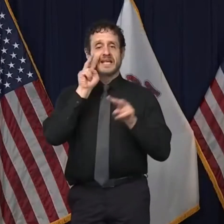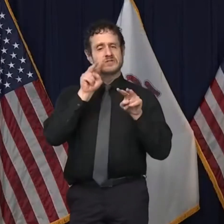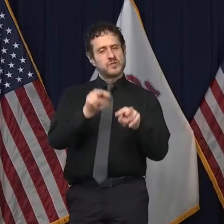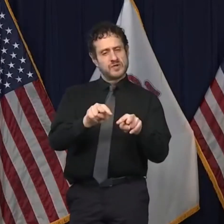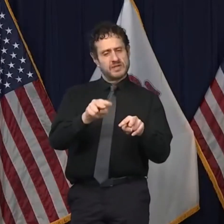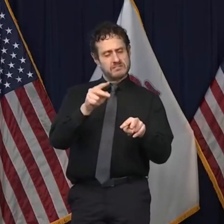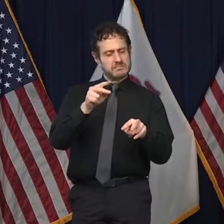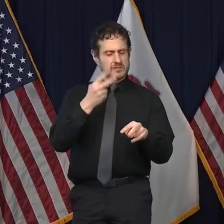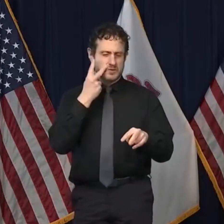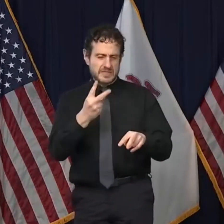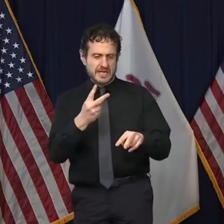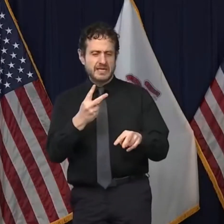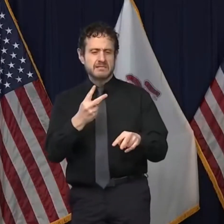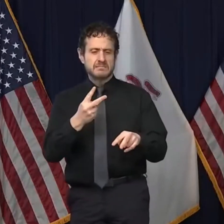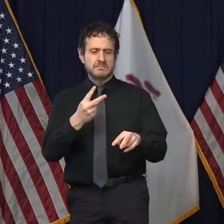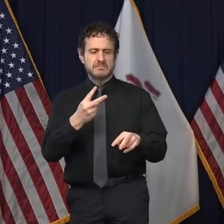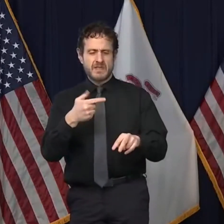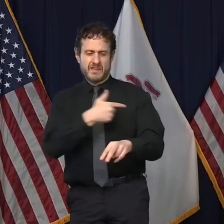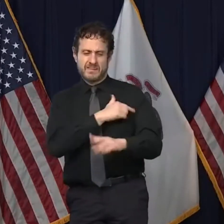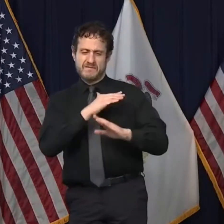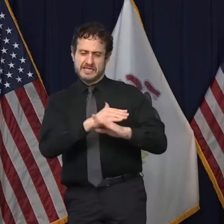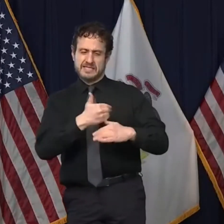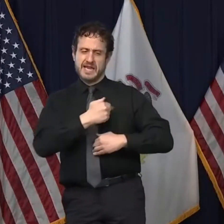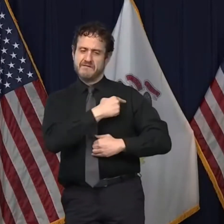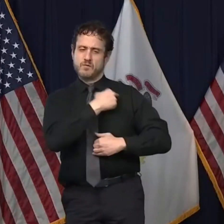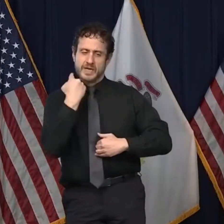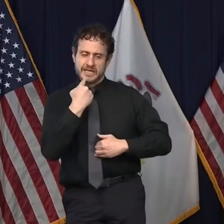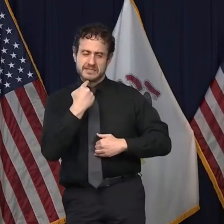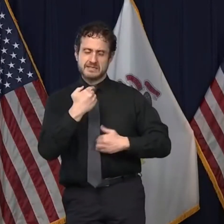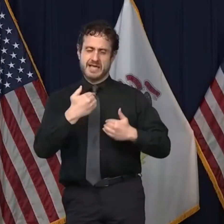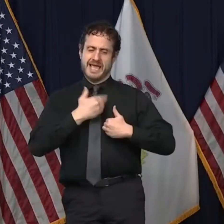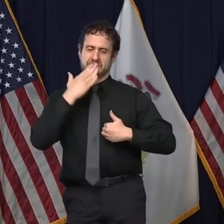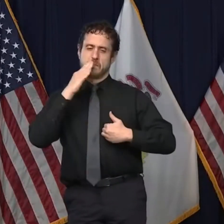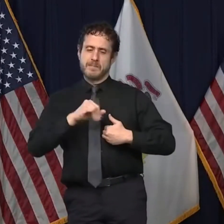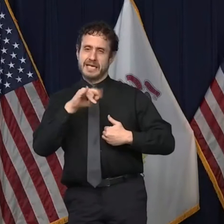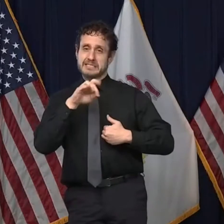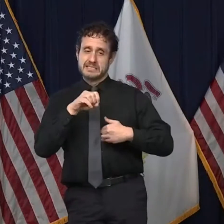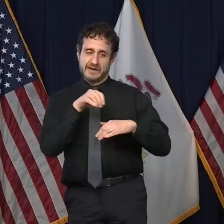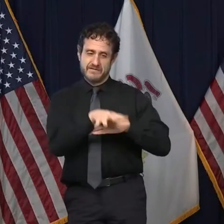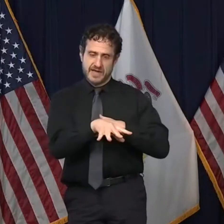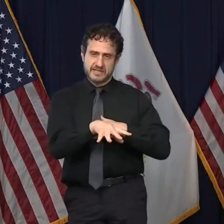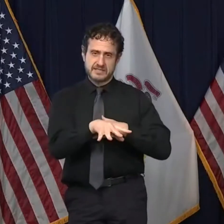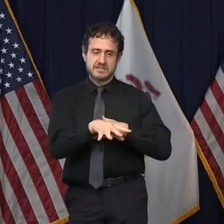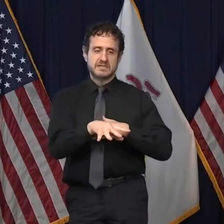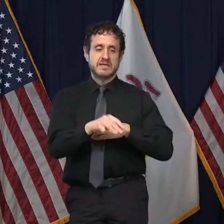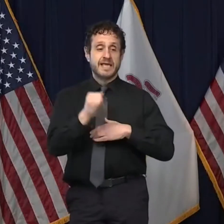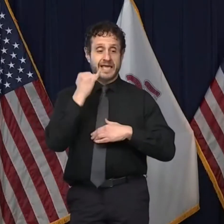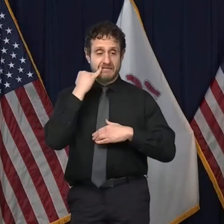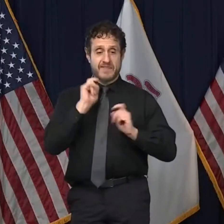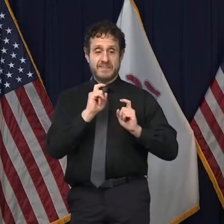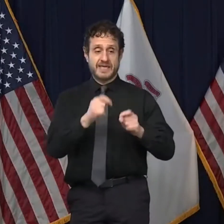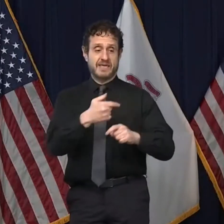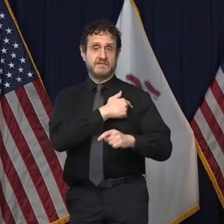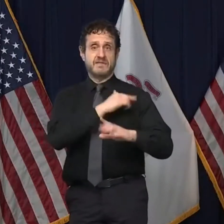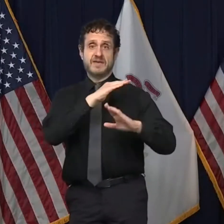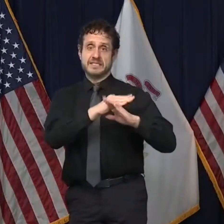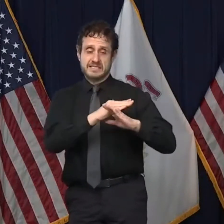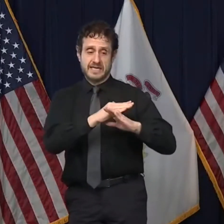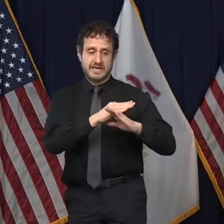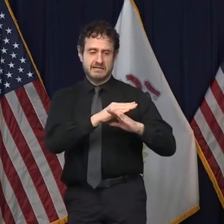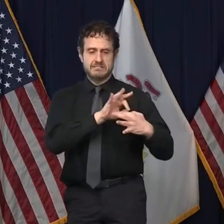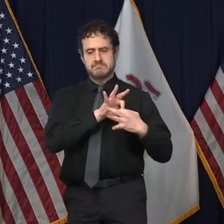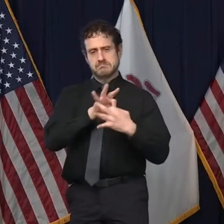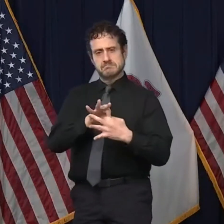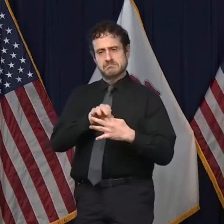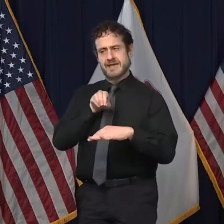side effects and risks, the relationship between the dosage size and the immune response, and a comparison